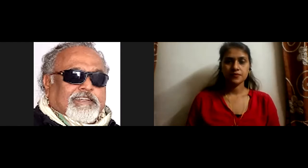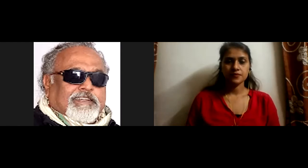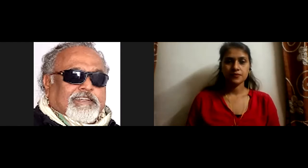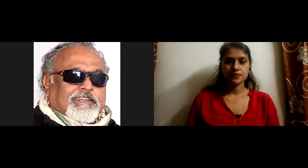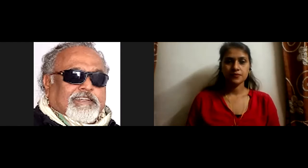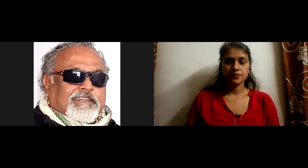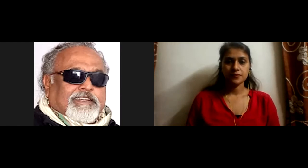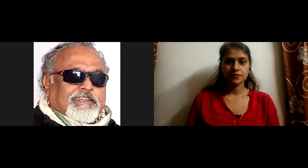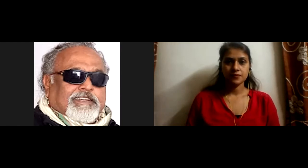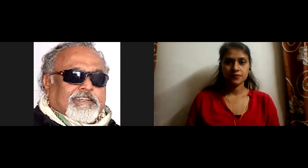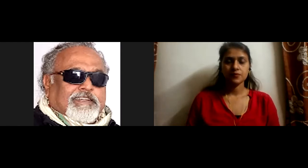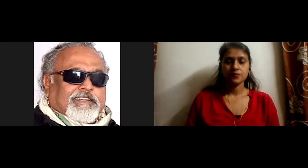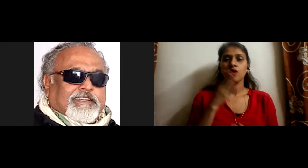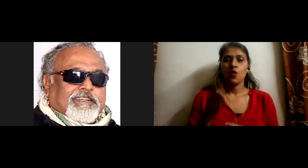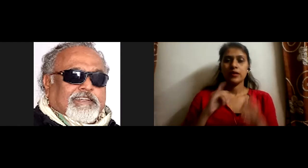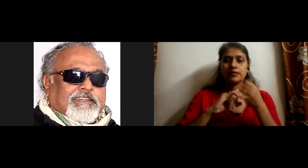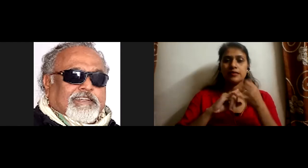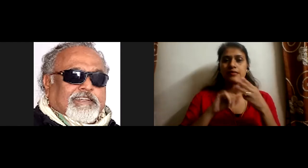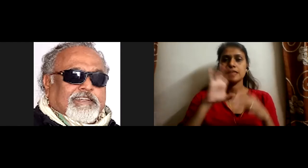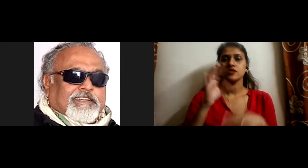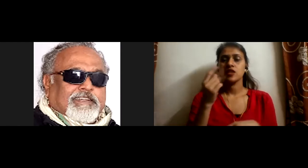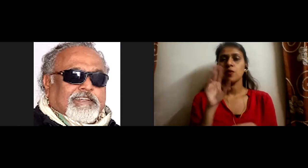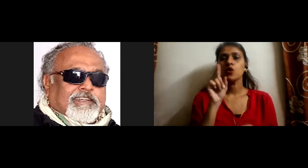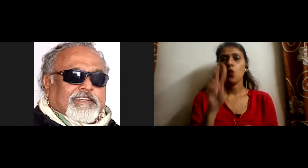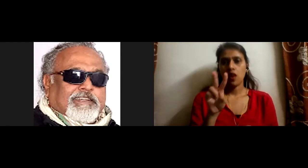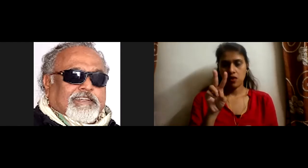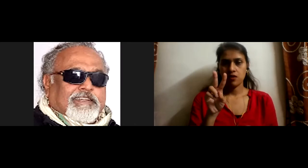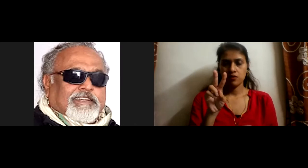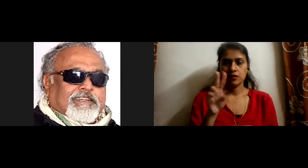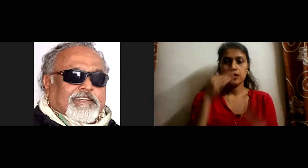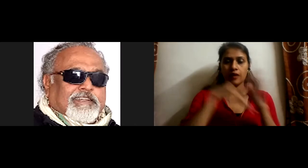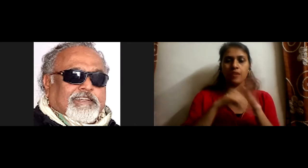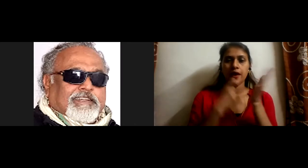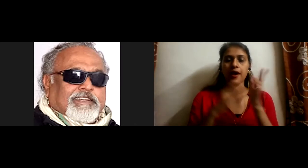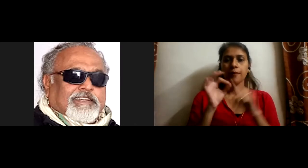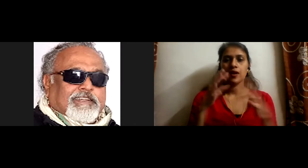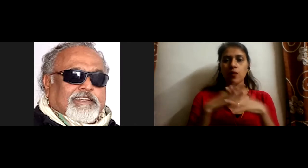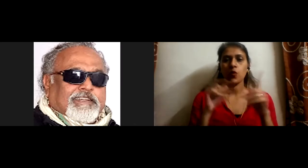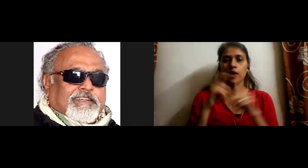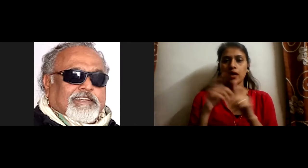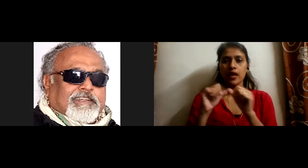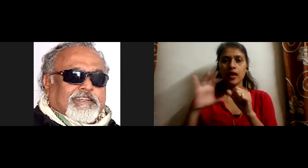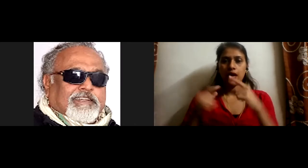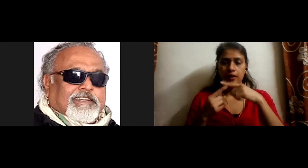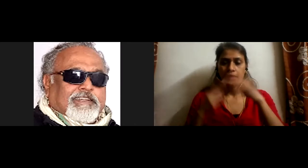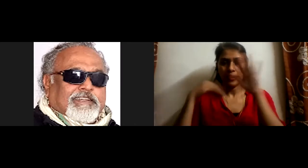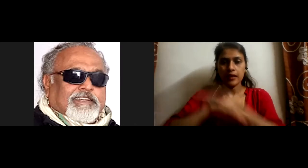coming to section 12 of which is under the RPWD Act, where I was talking about access to justice. So there is